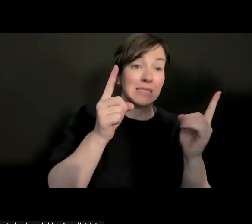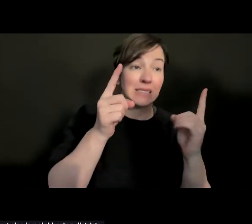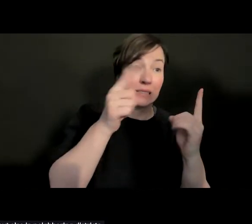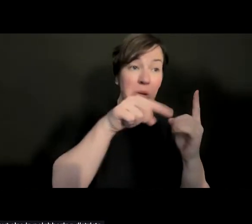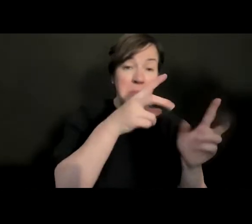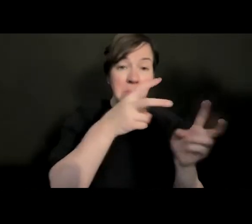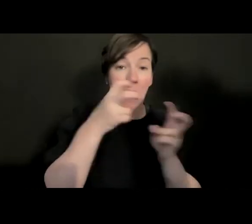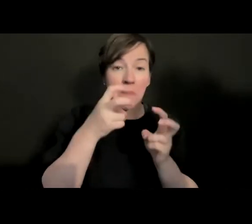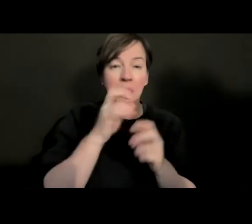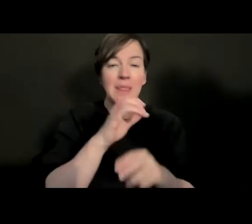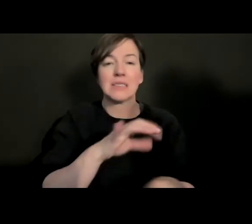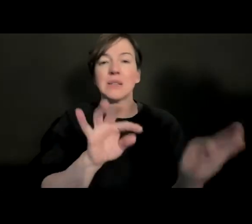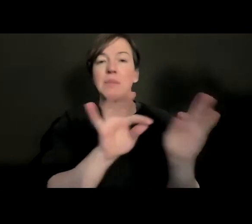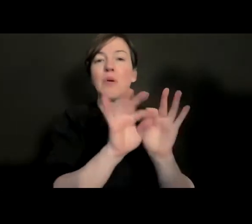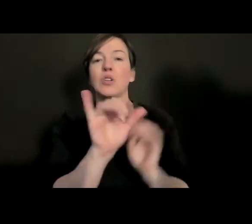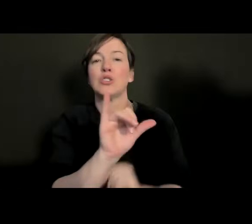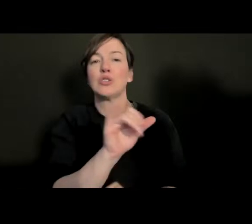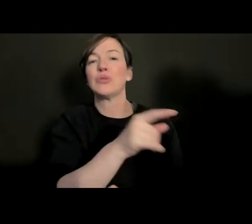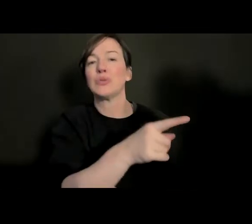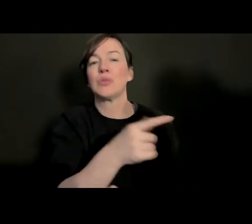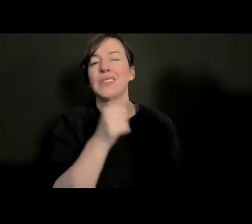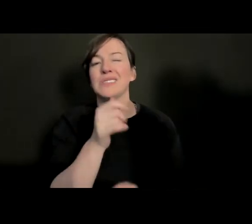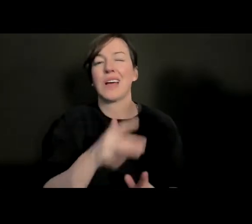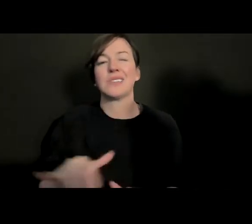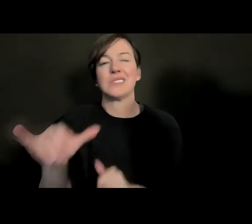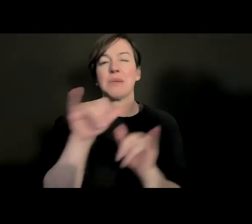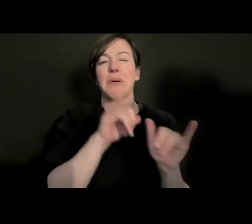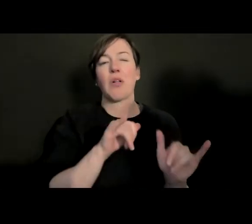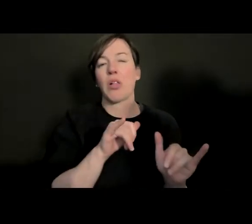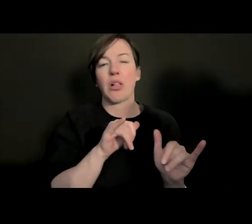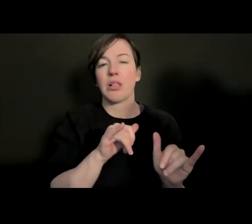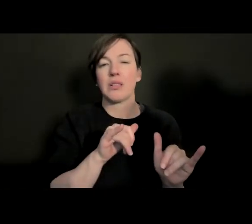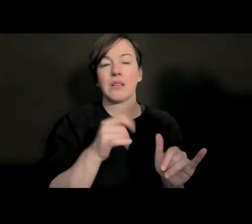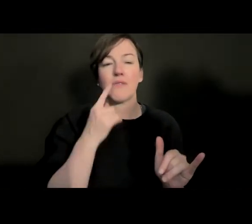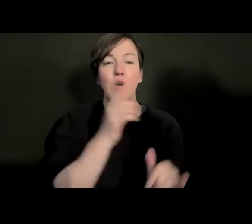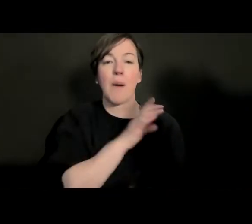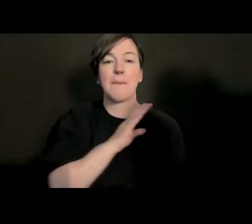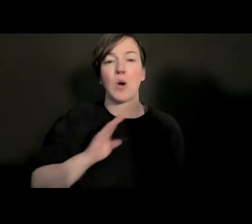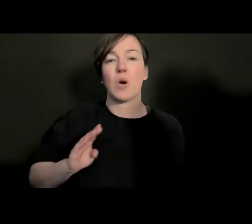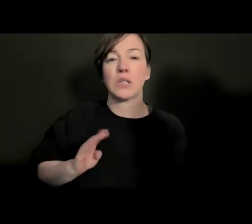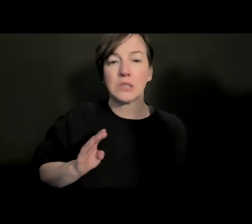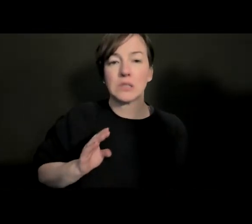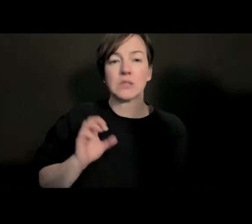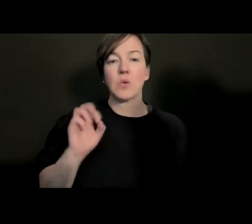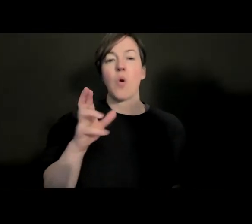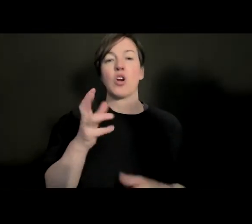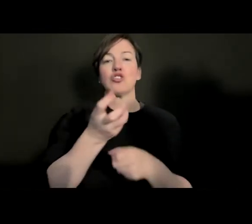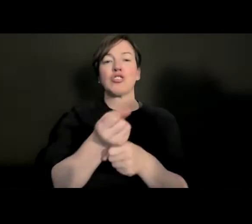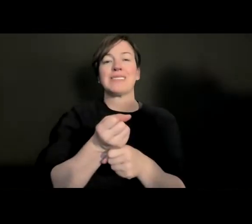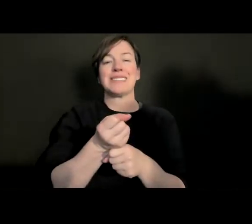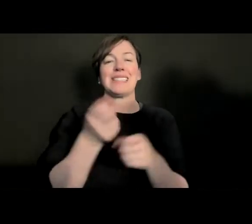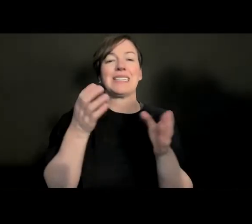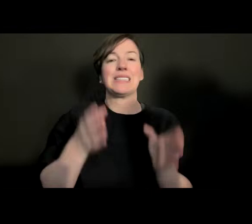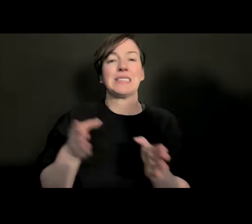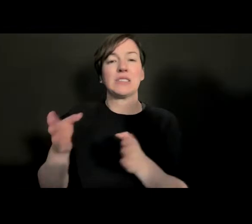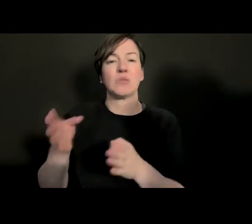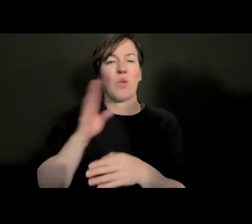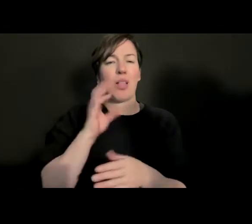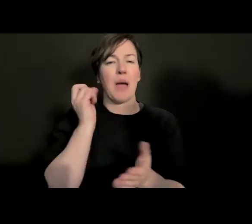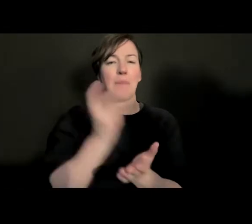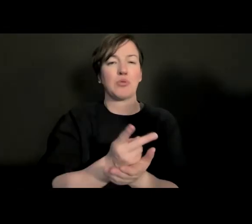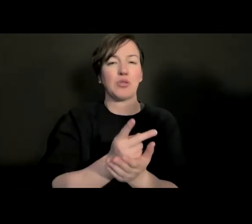too. So it's not typical that boards or trustees would approve